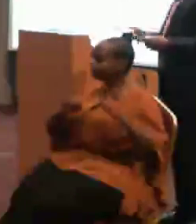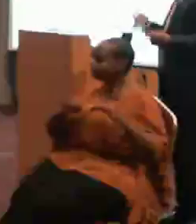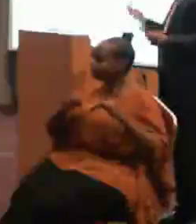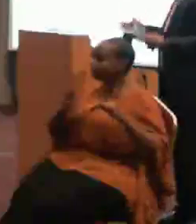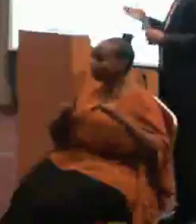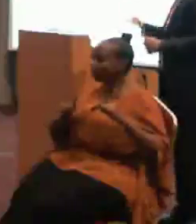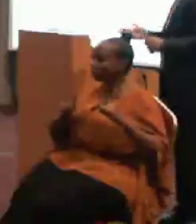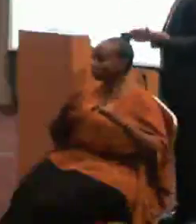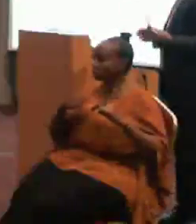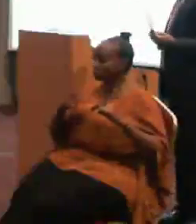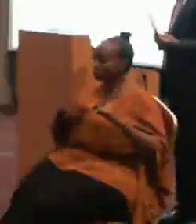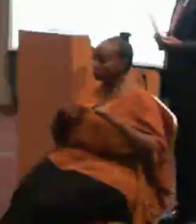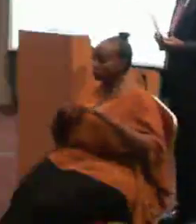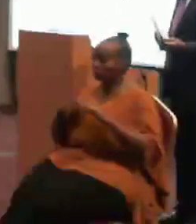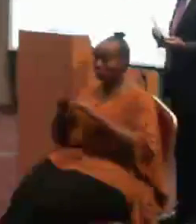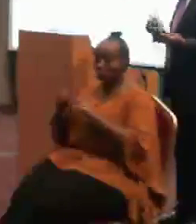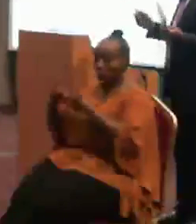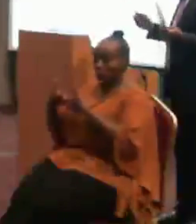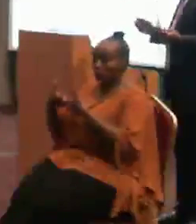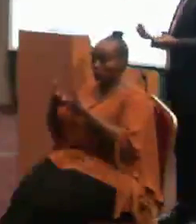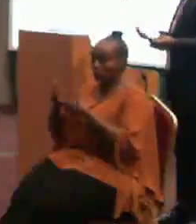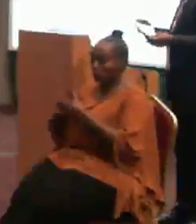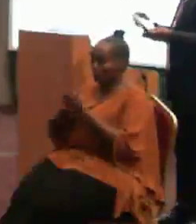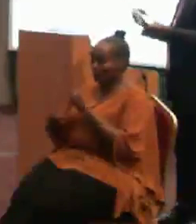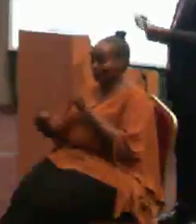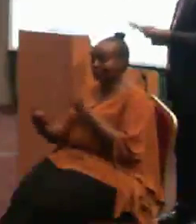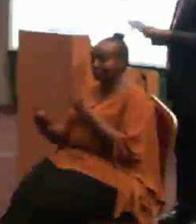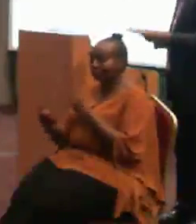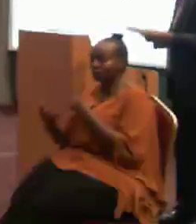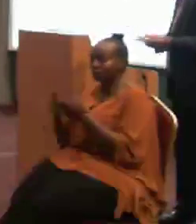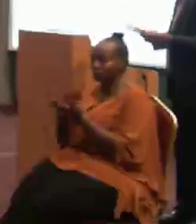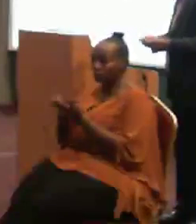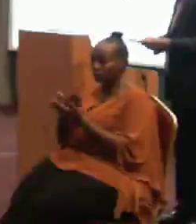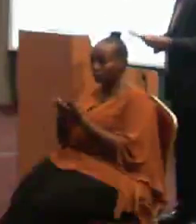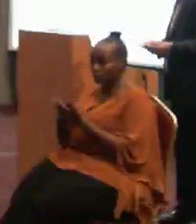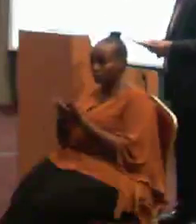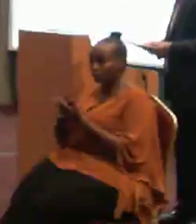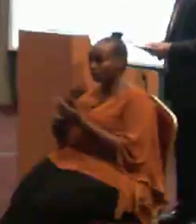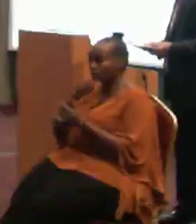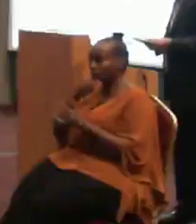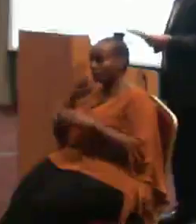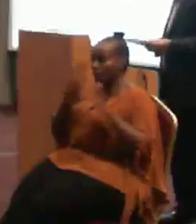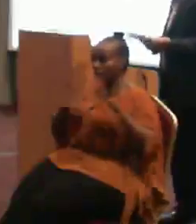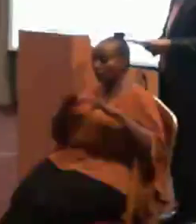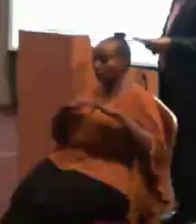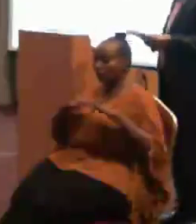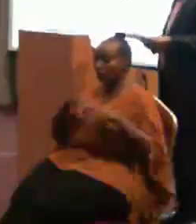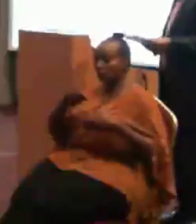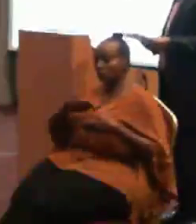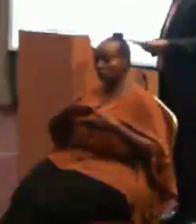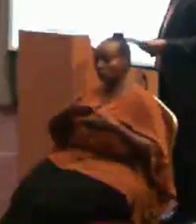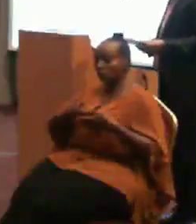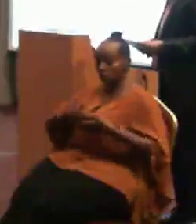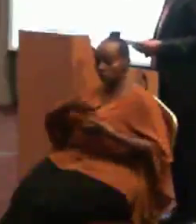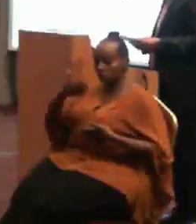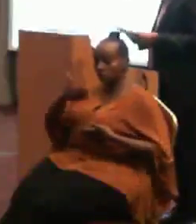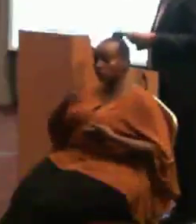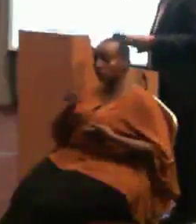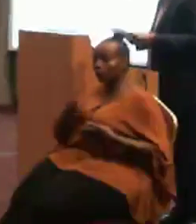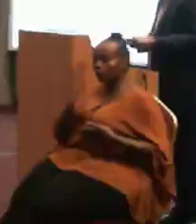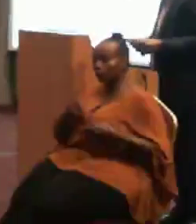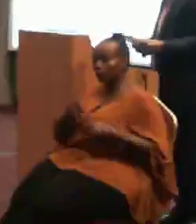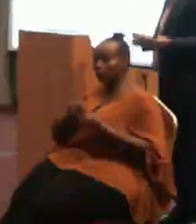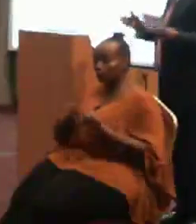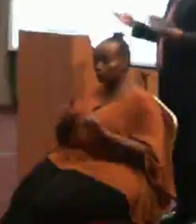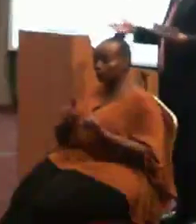now becomes stable entity, and that particular debt that was on the balance sheet now has a right to the